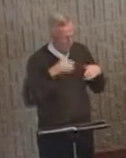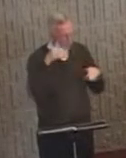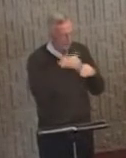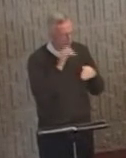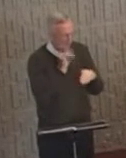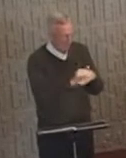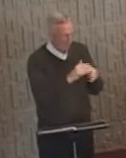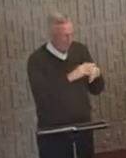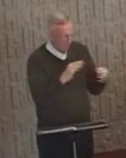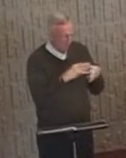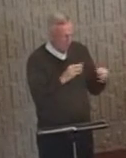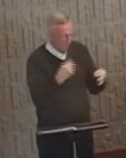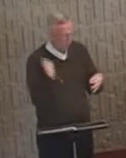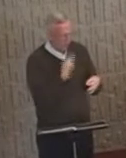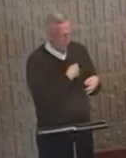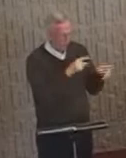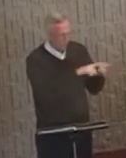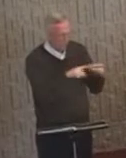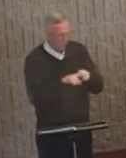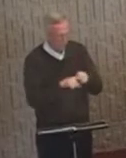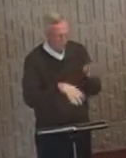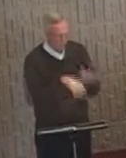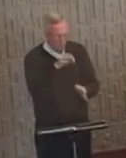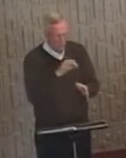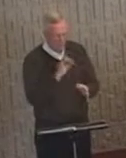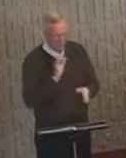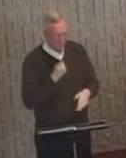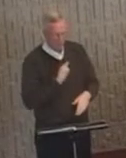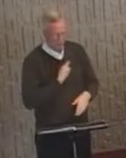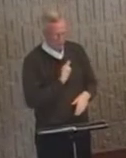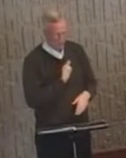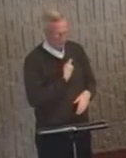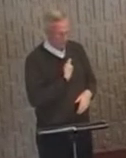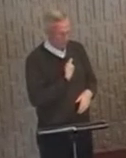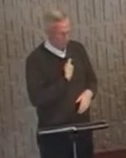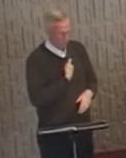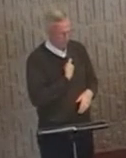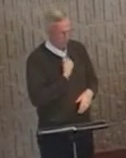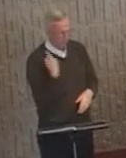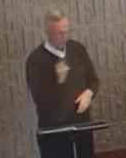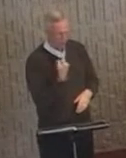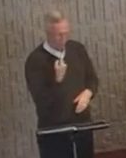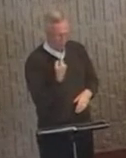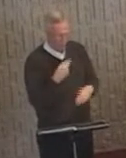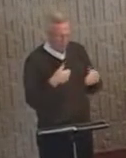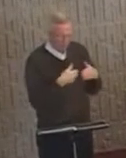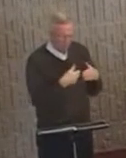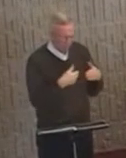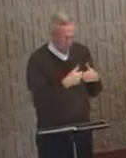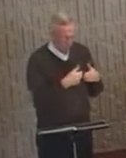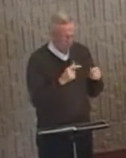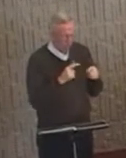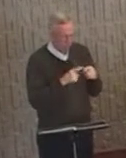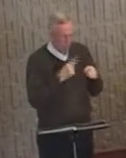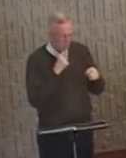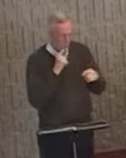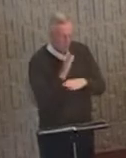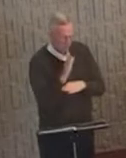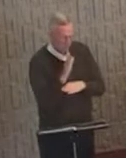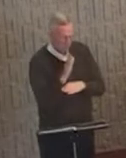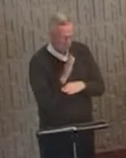story, we also find ourselves always on the verge of commitment, always close to